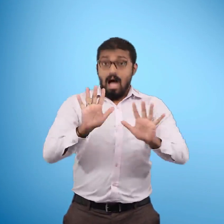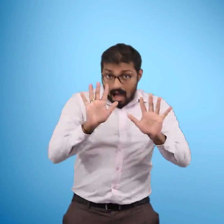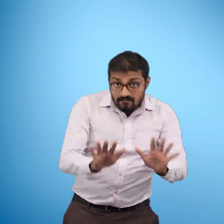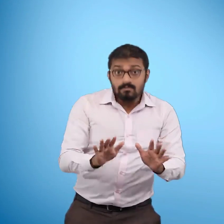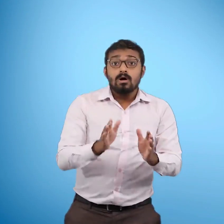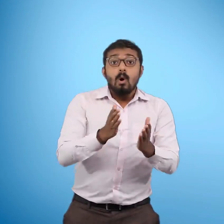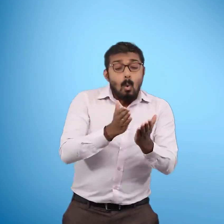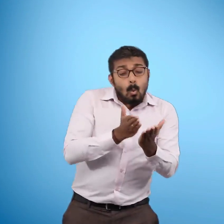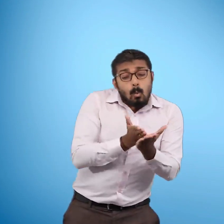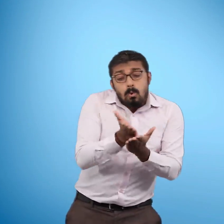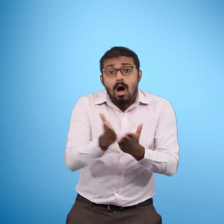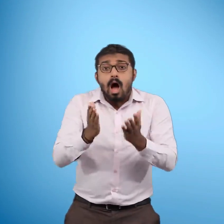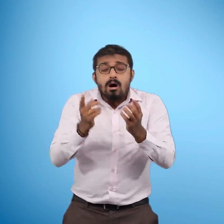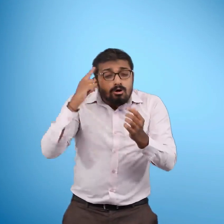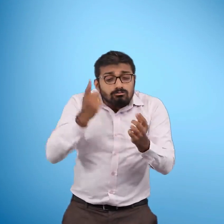Suggest 3 different solutions.